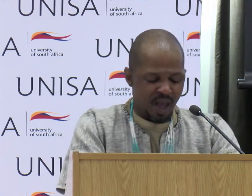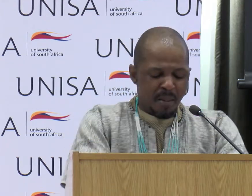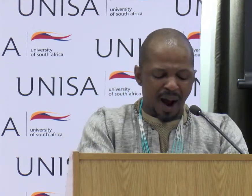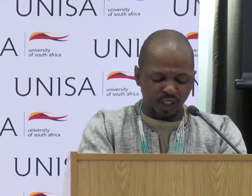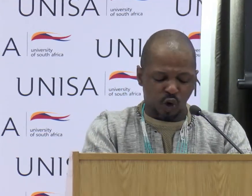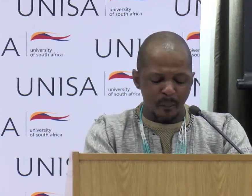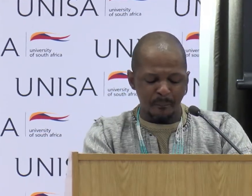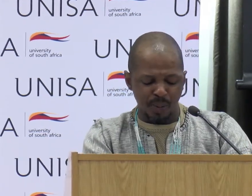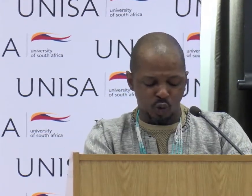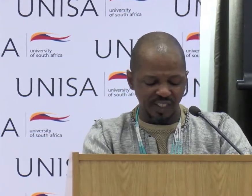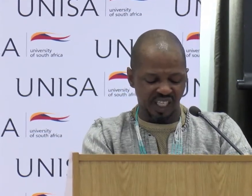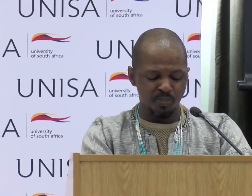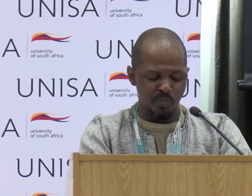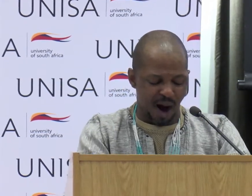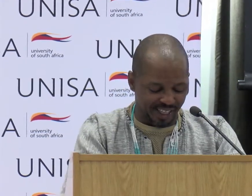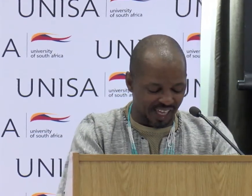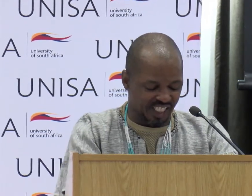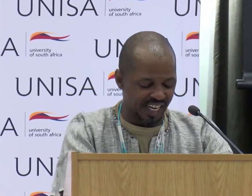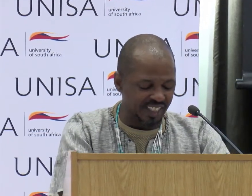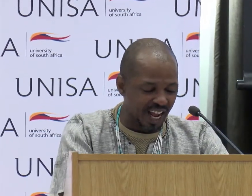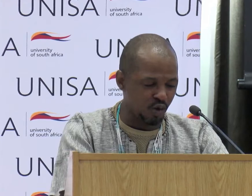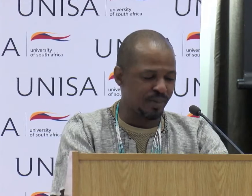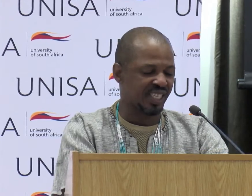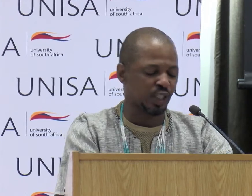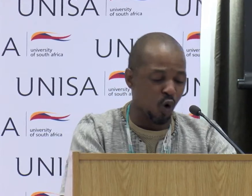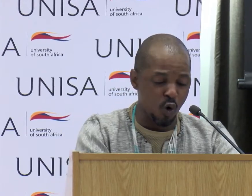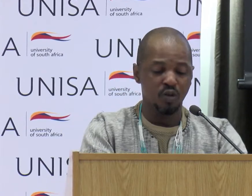zethu. Bathwe impundu ezisibaca nje